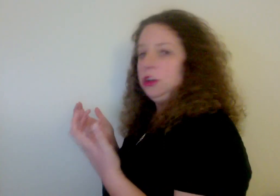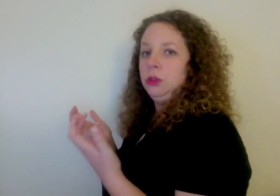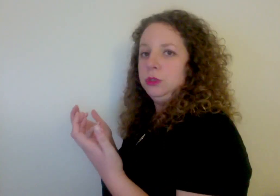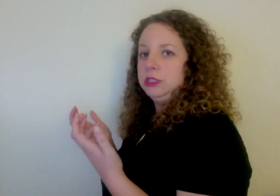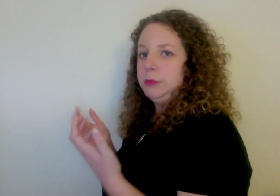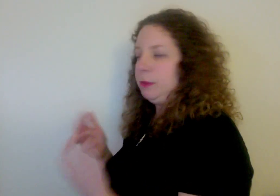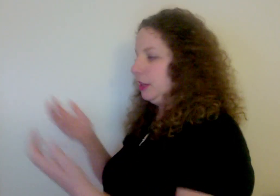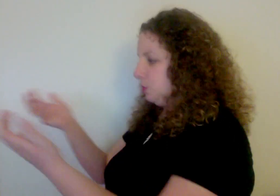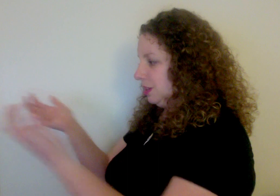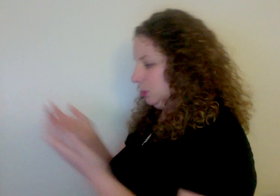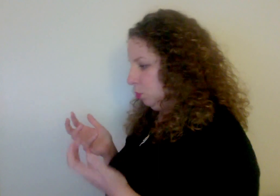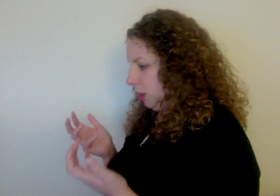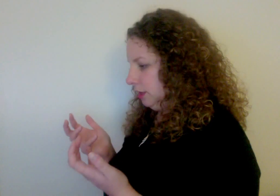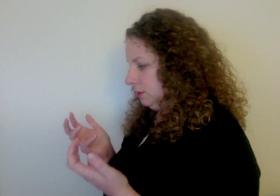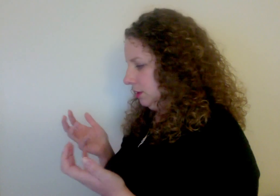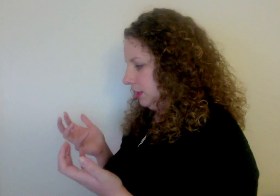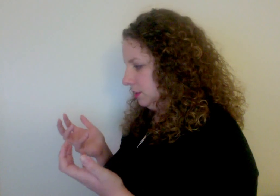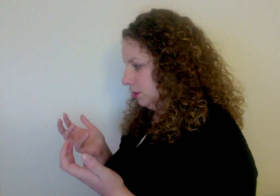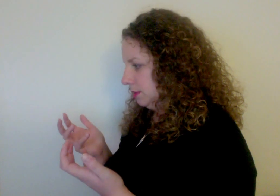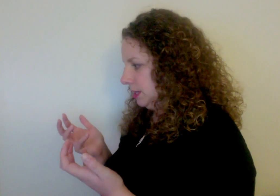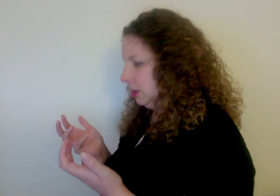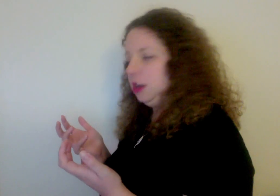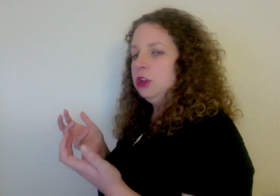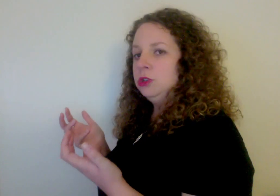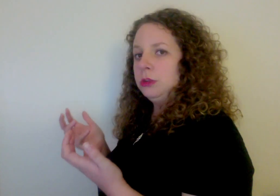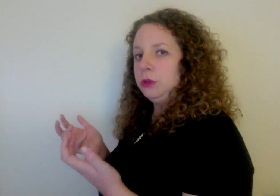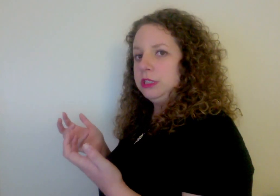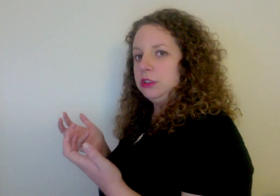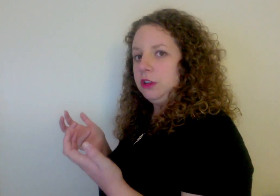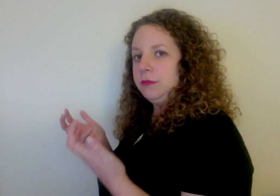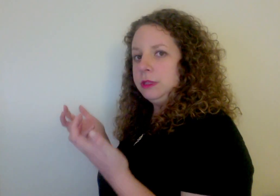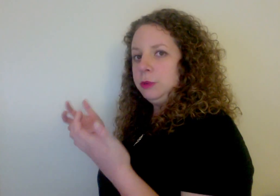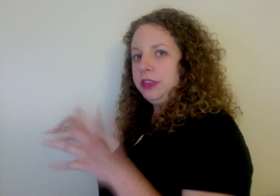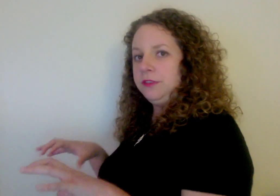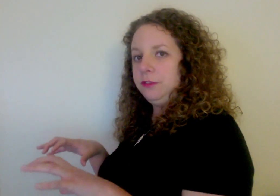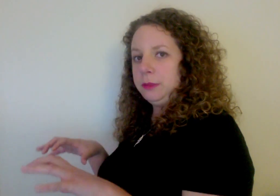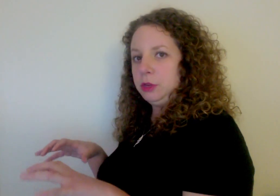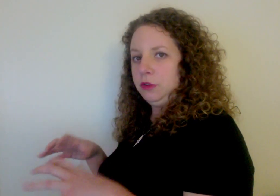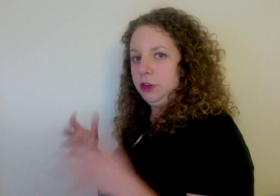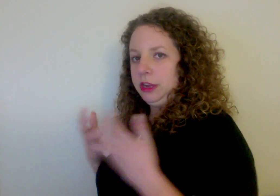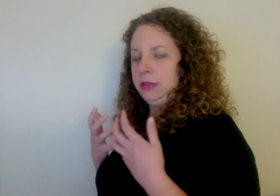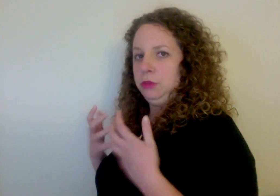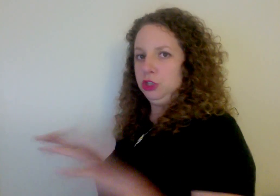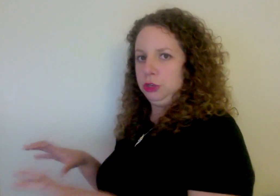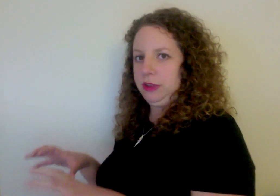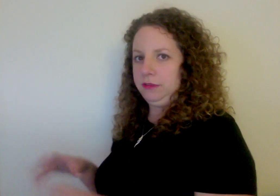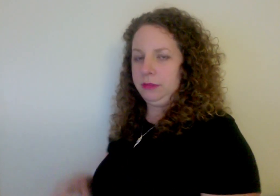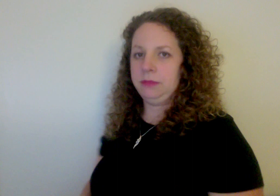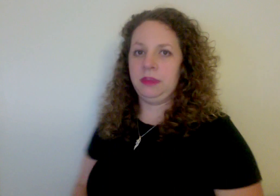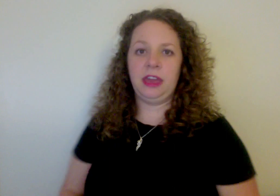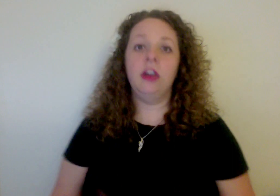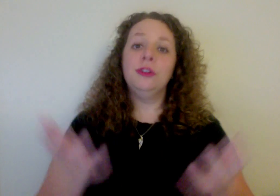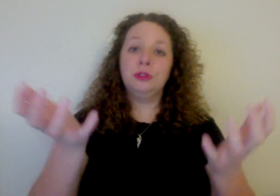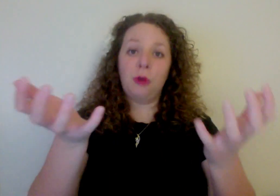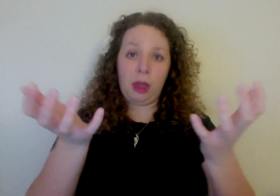closest to my body. So I did want, it stops here. So I'm going to start from this point and then flip it over and push it away from me. Okay? So I